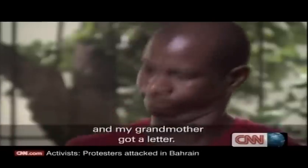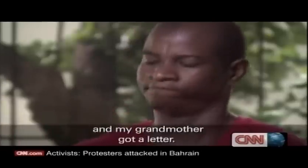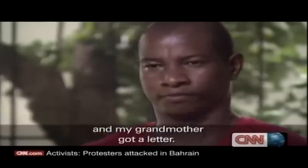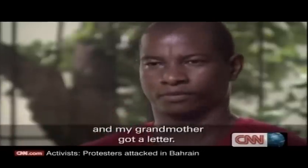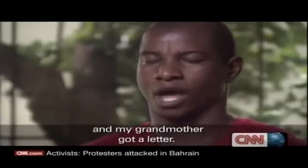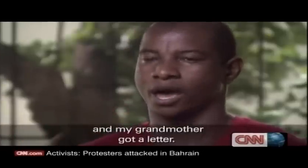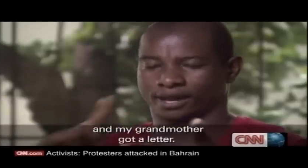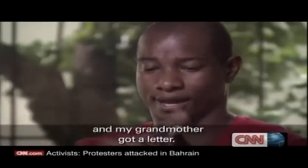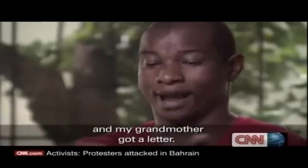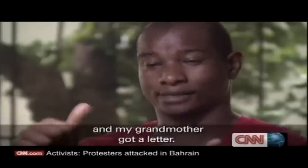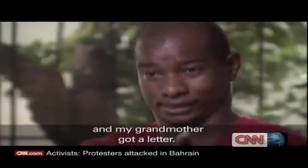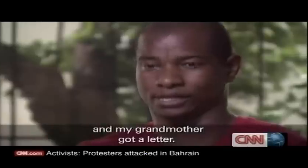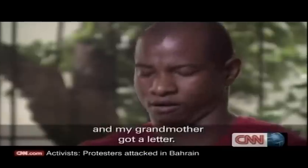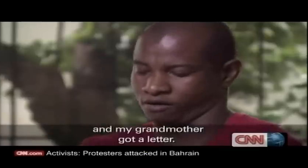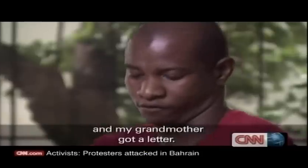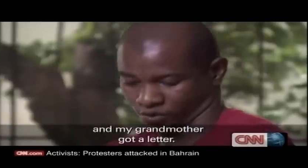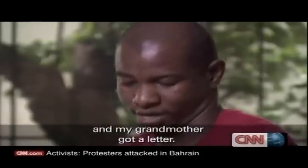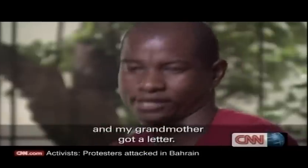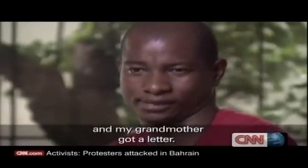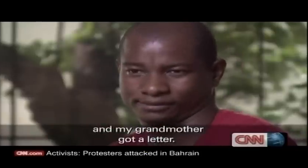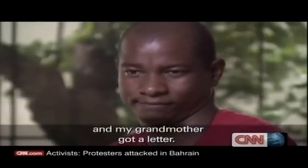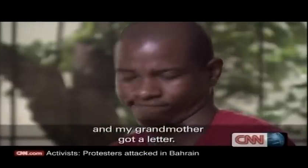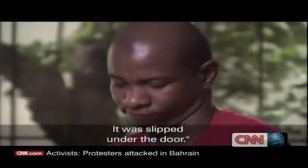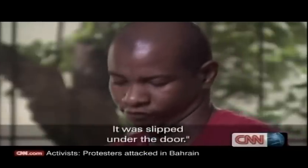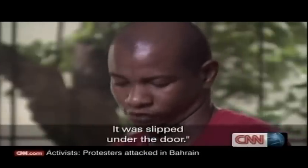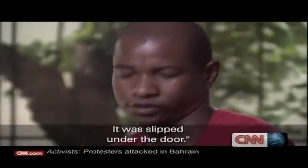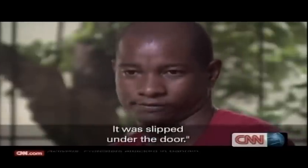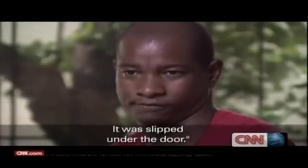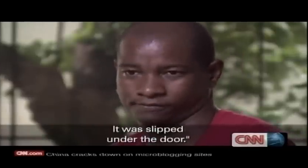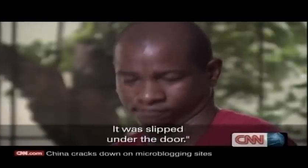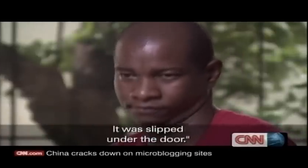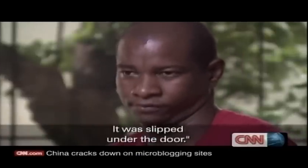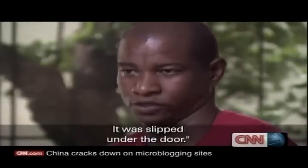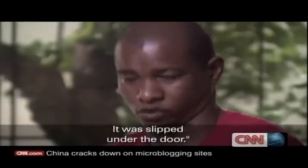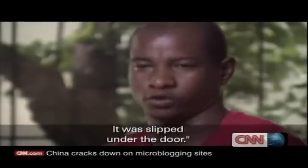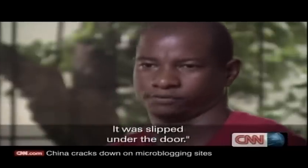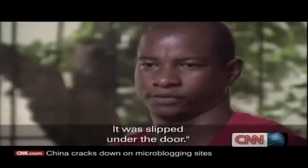and my grandmother got a letter. It was slipped under the door.